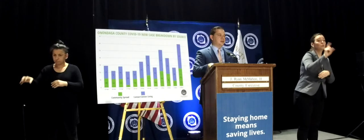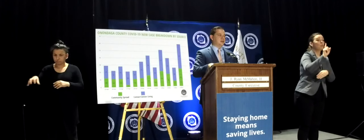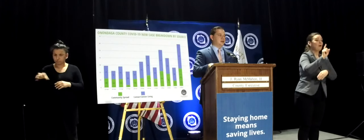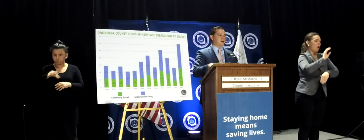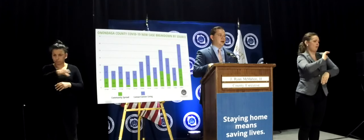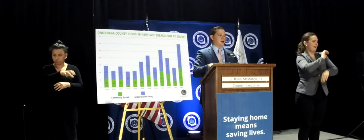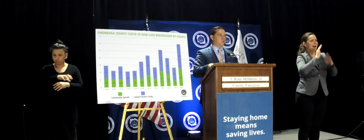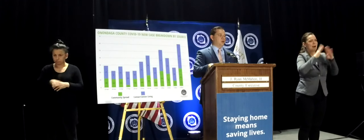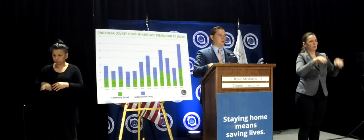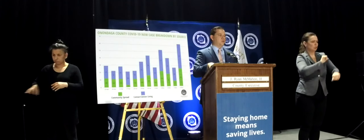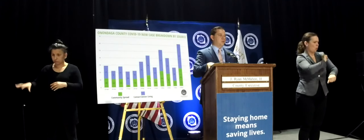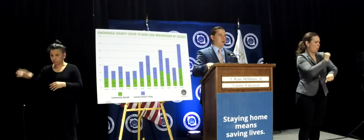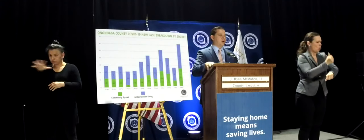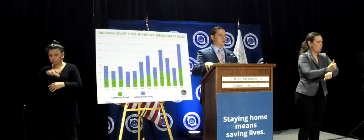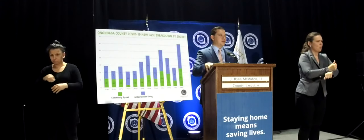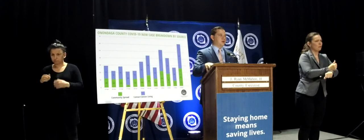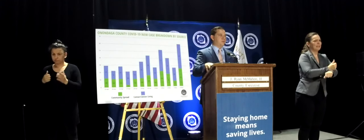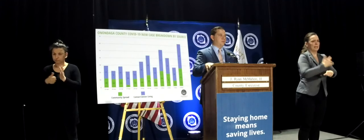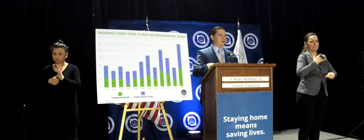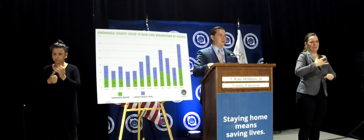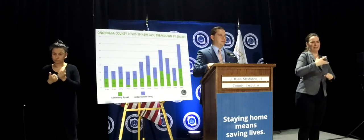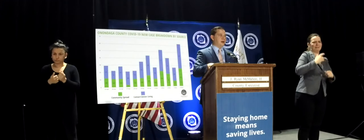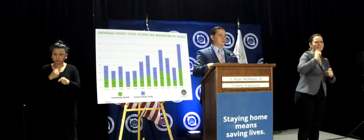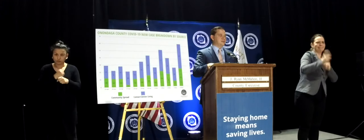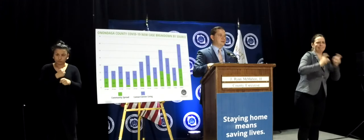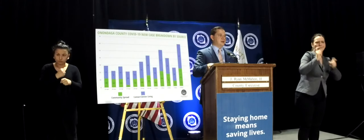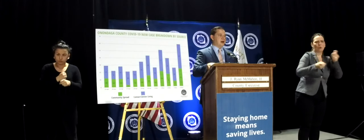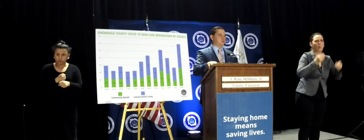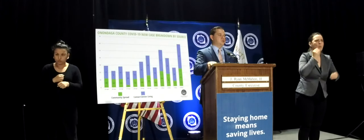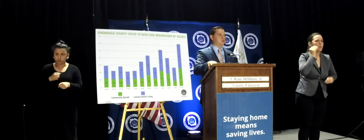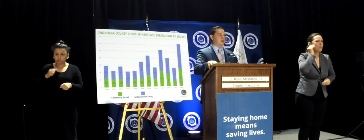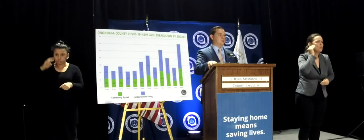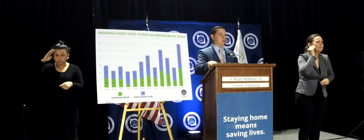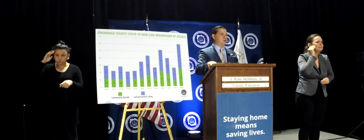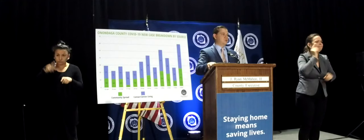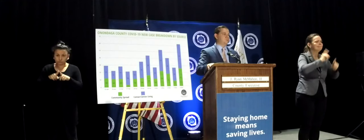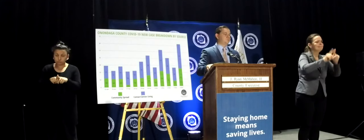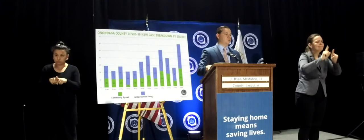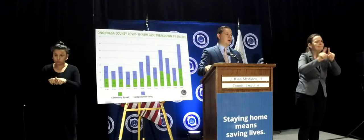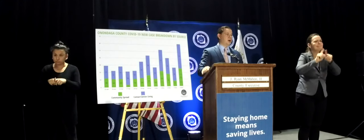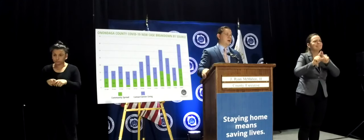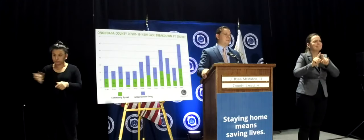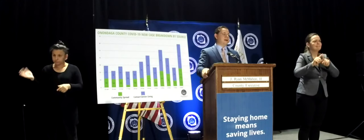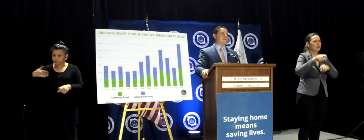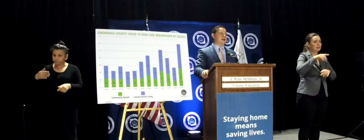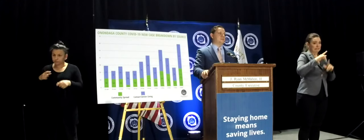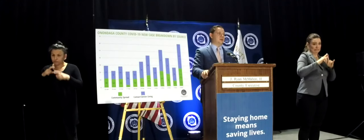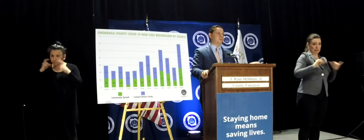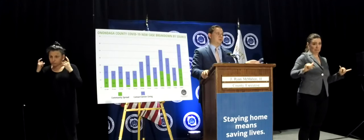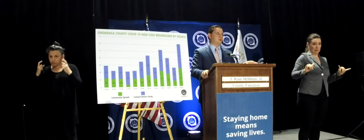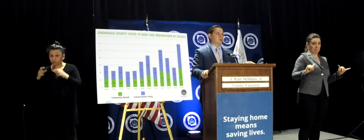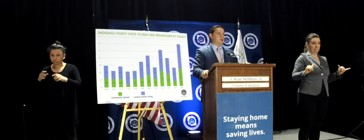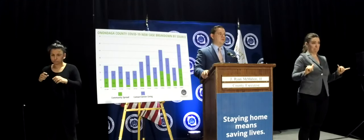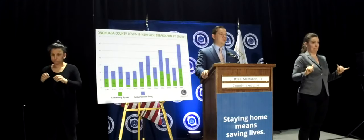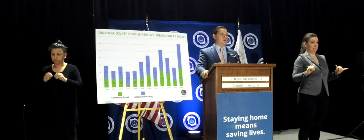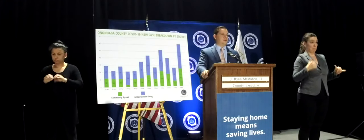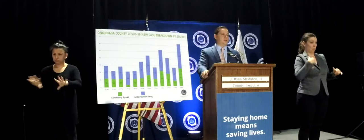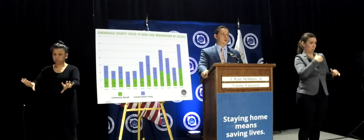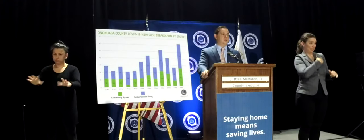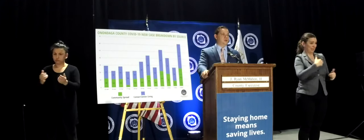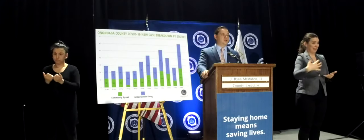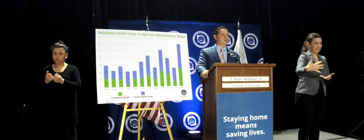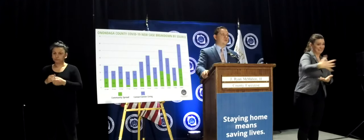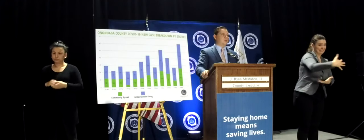proactive working with our partners in government by getting masks out to the neighborhoods. Many people, if you